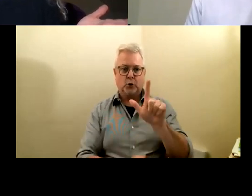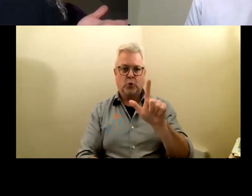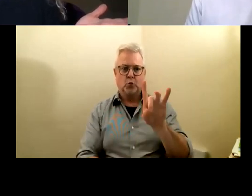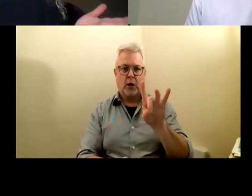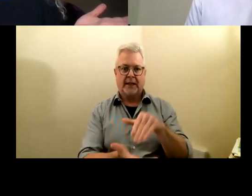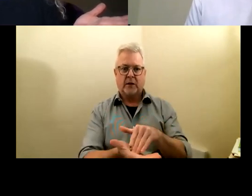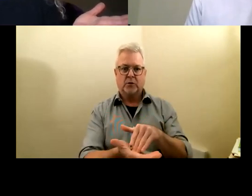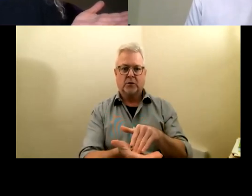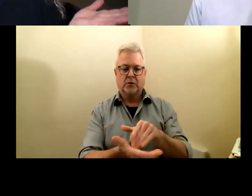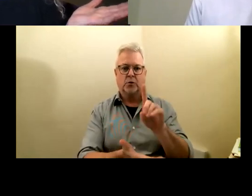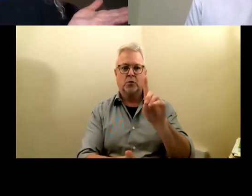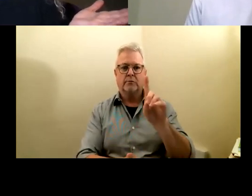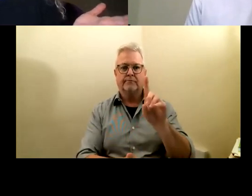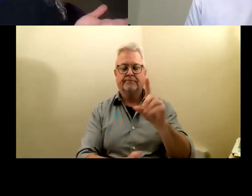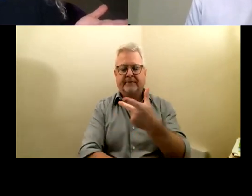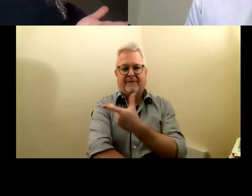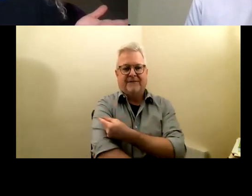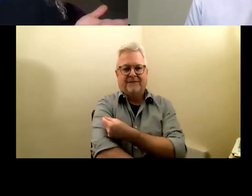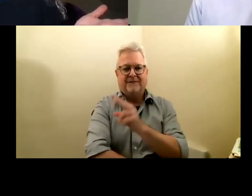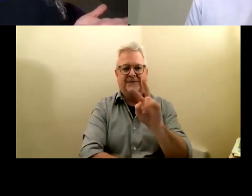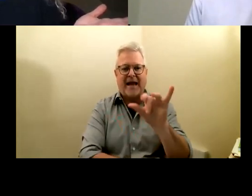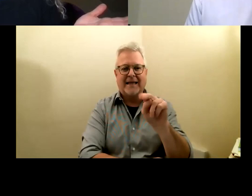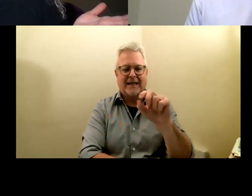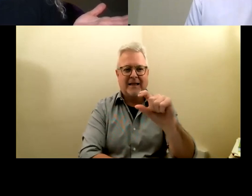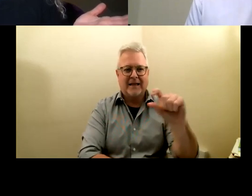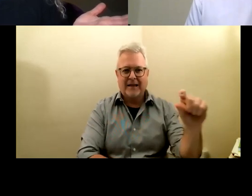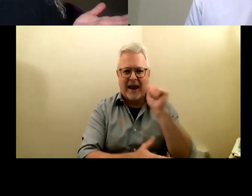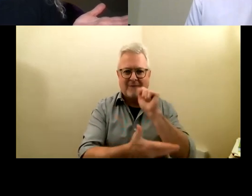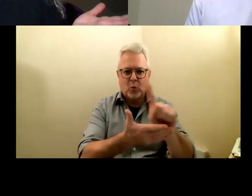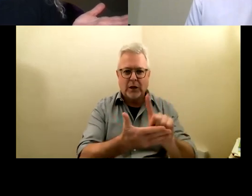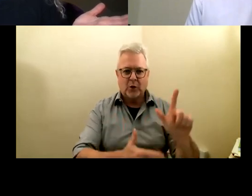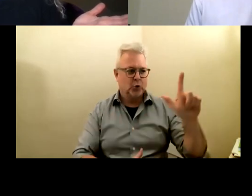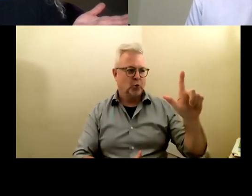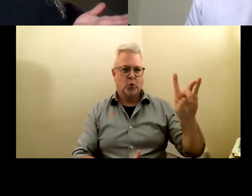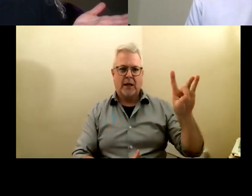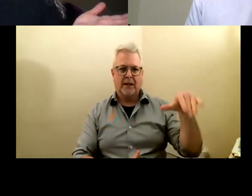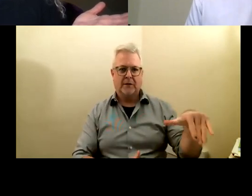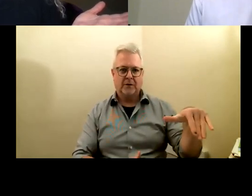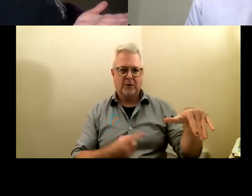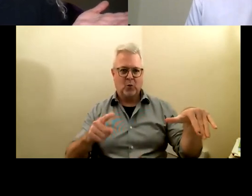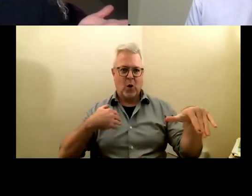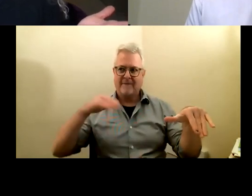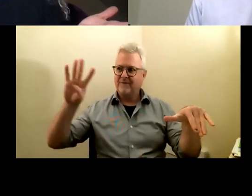supply every week. Rhode Island only got 27,000 doses of vaccine.